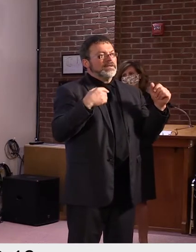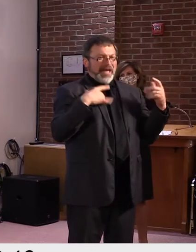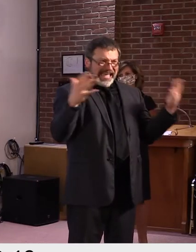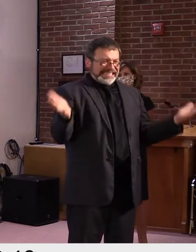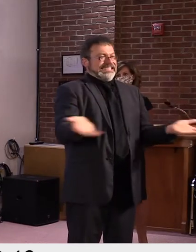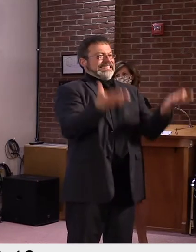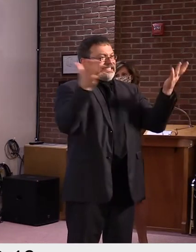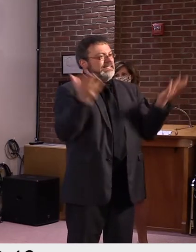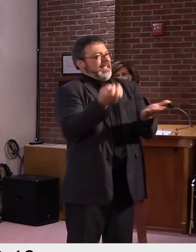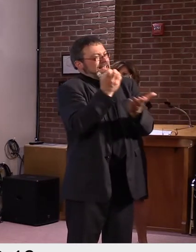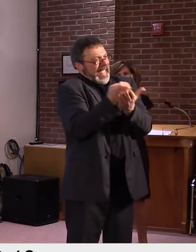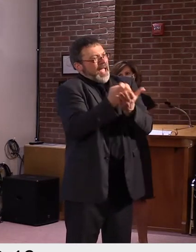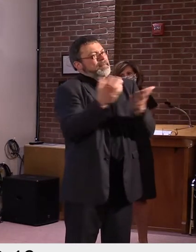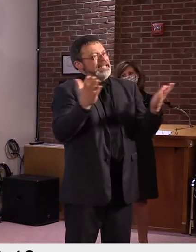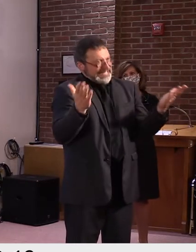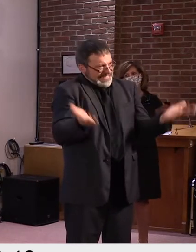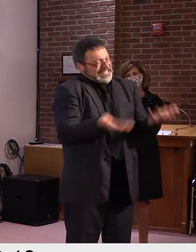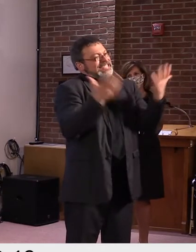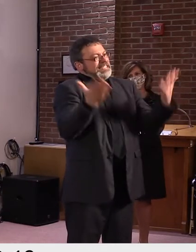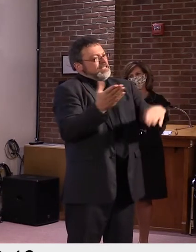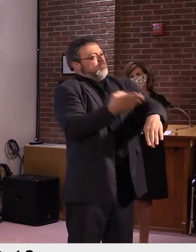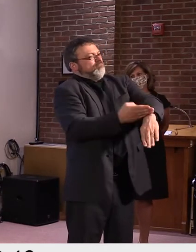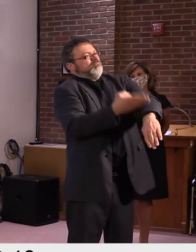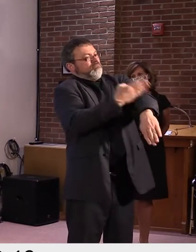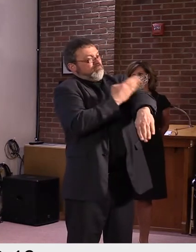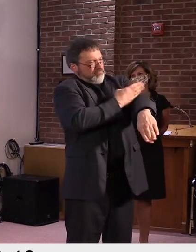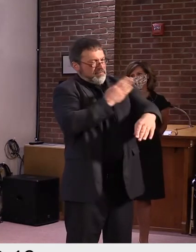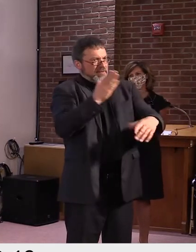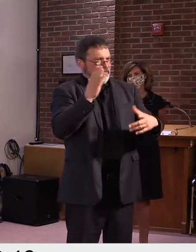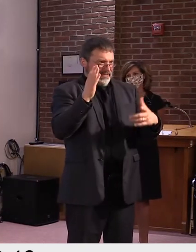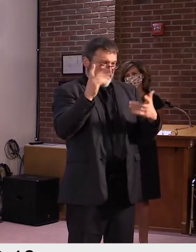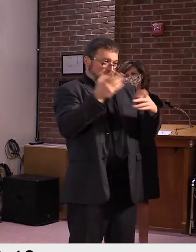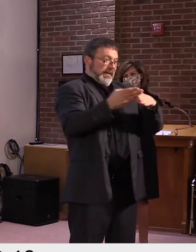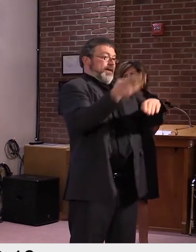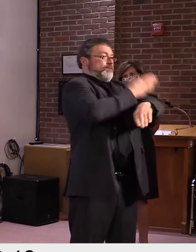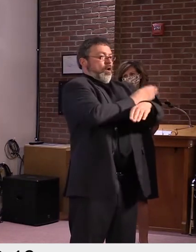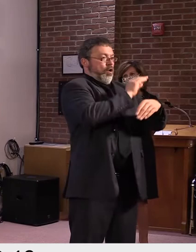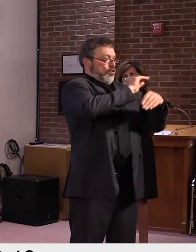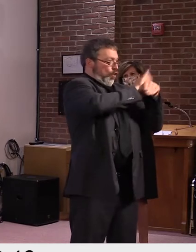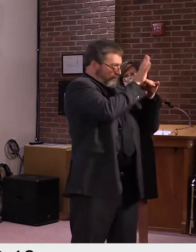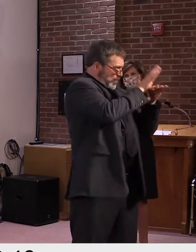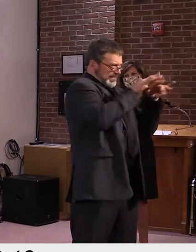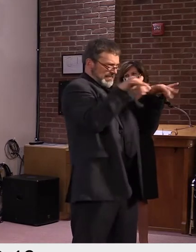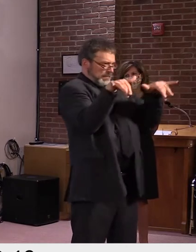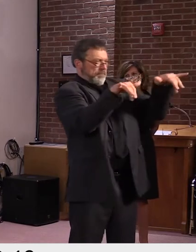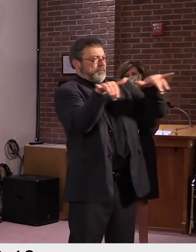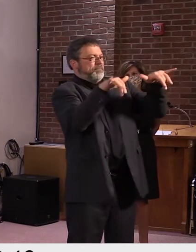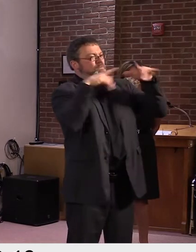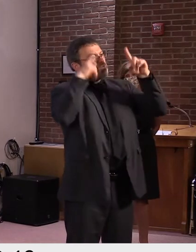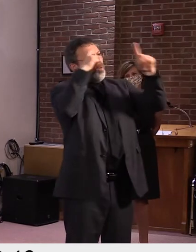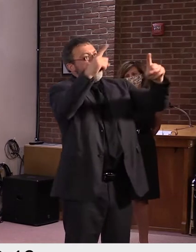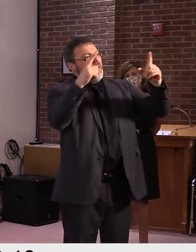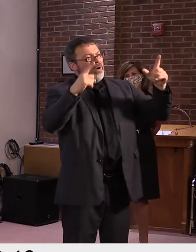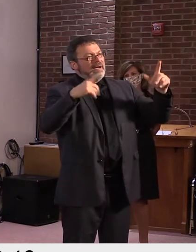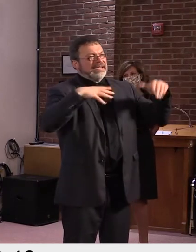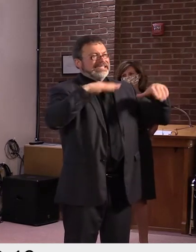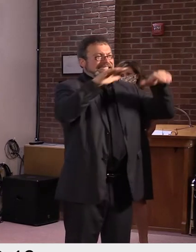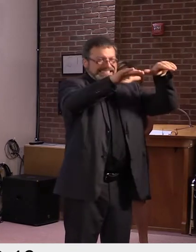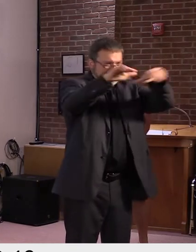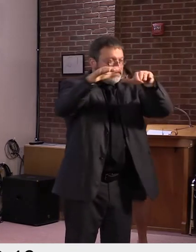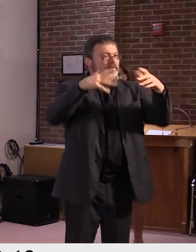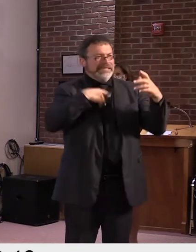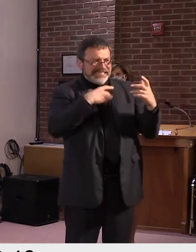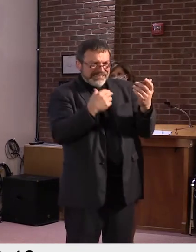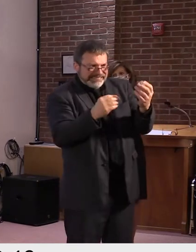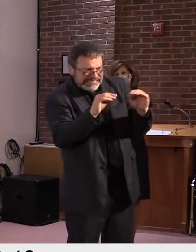was pre-pandemic. So it's essential that we do that and again provide relief to those businesses so that they're